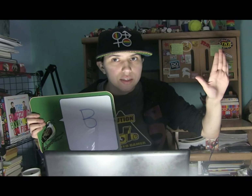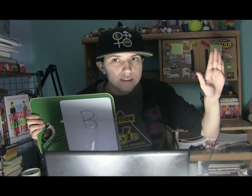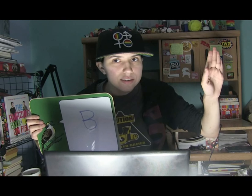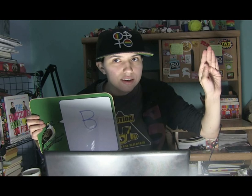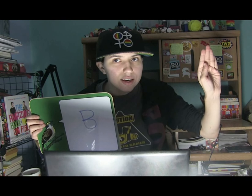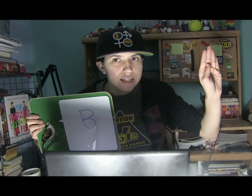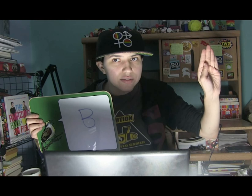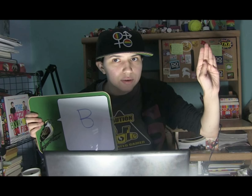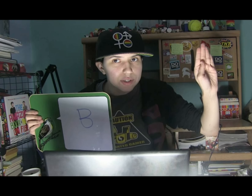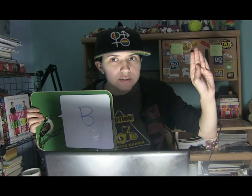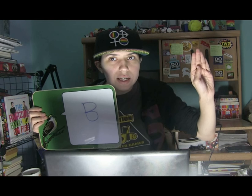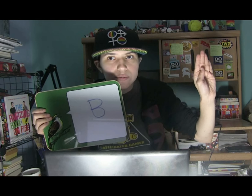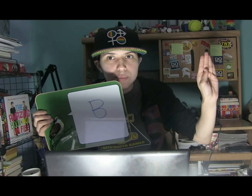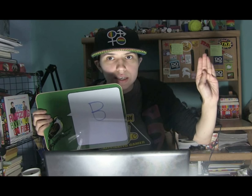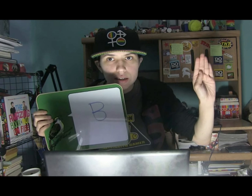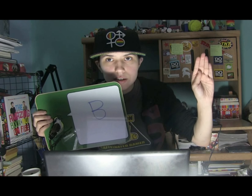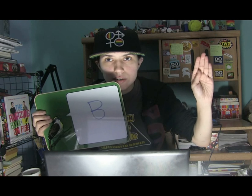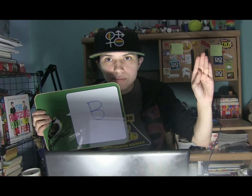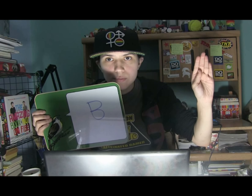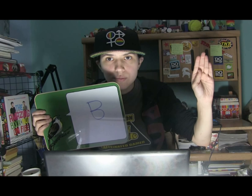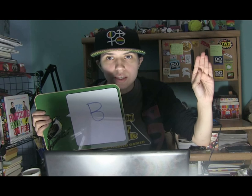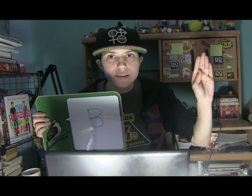this, and then thumb here, that's B. Okay?